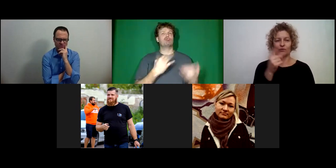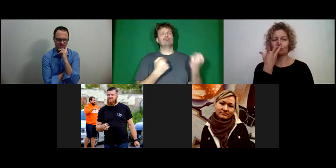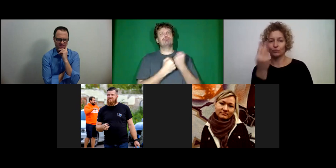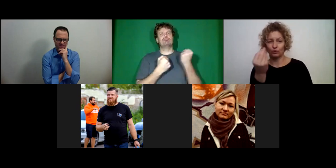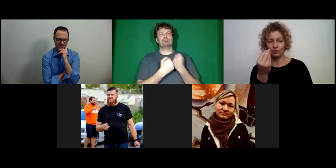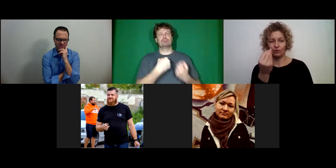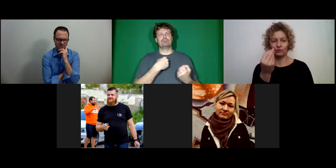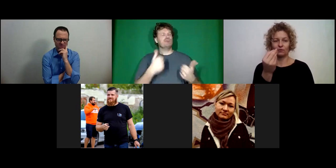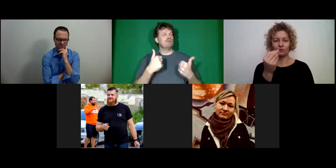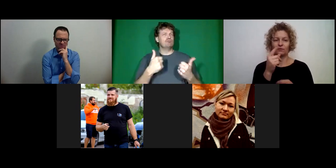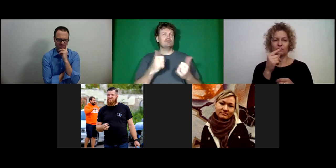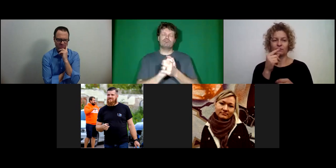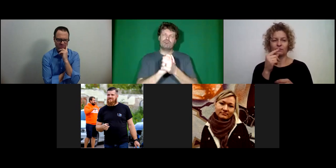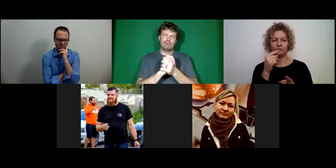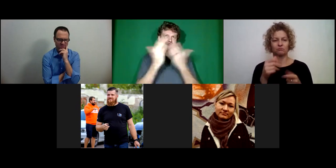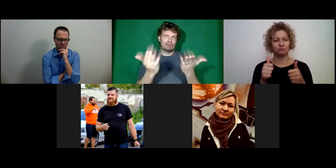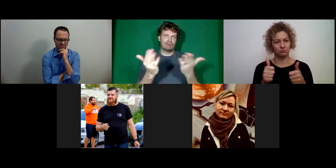candidates.